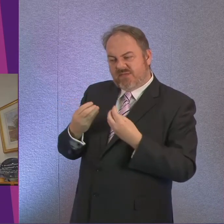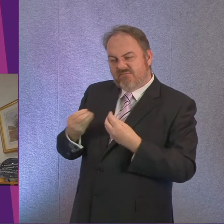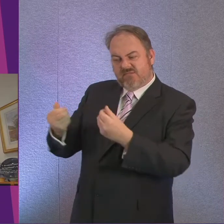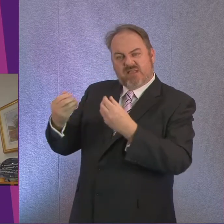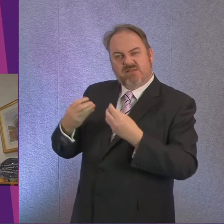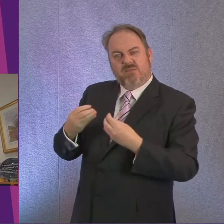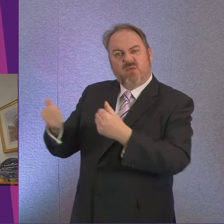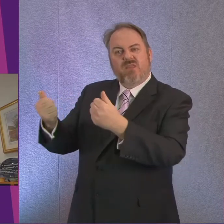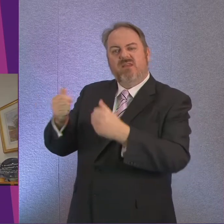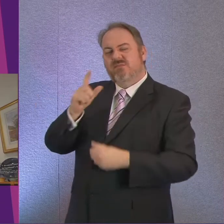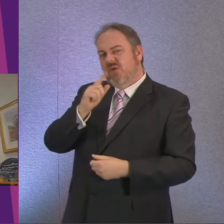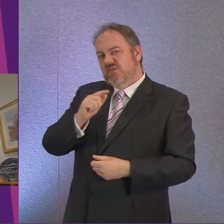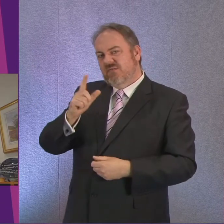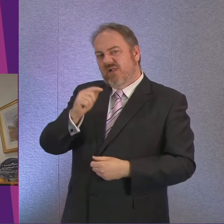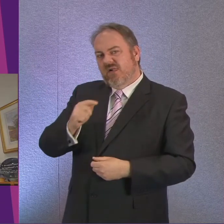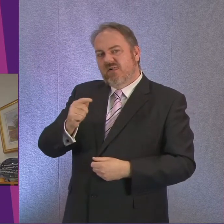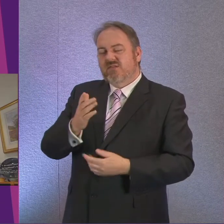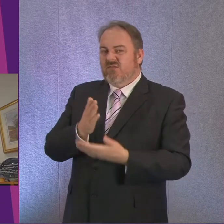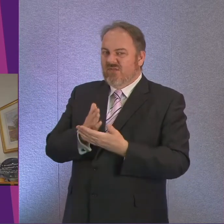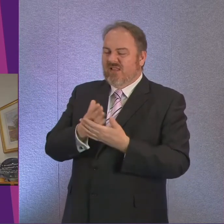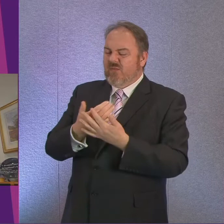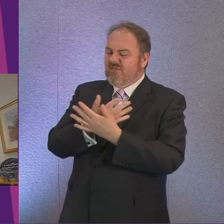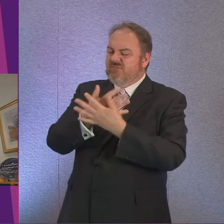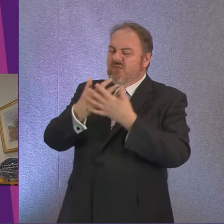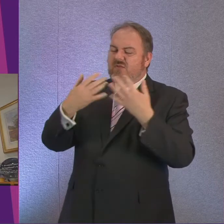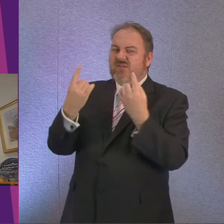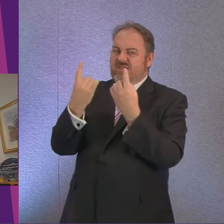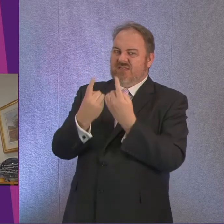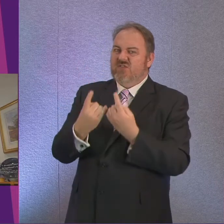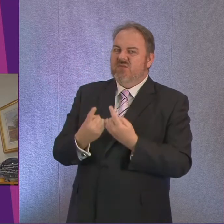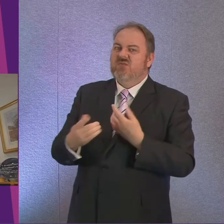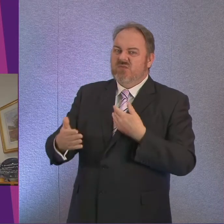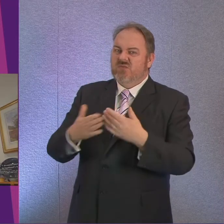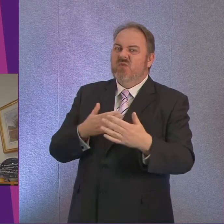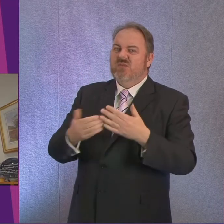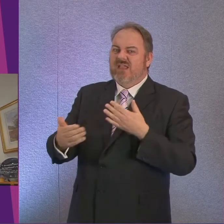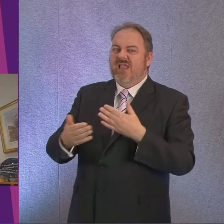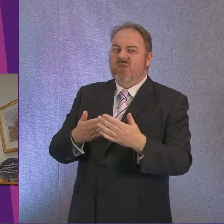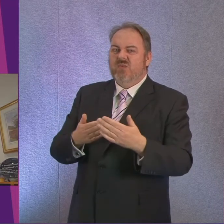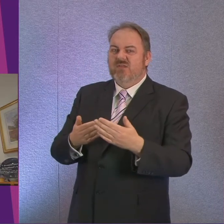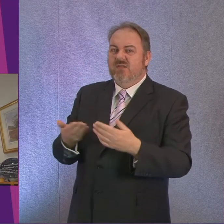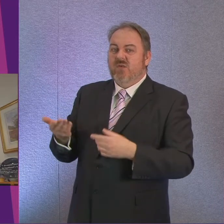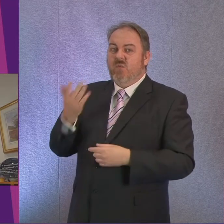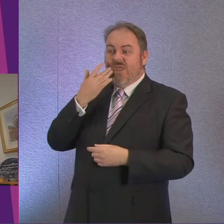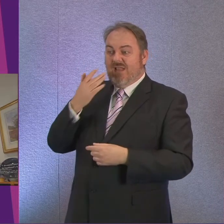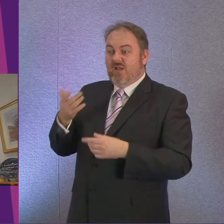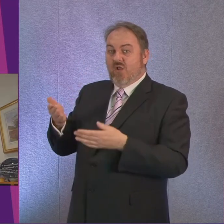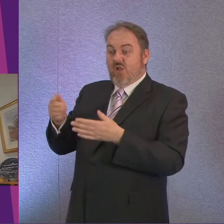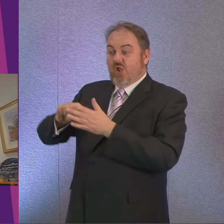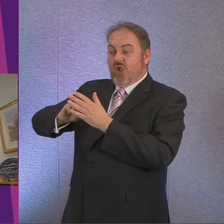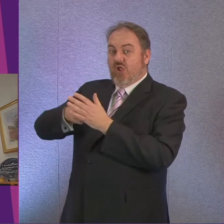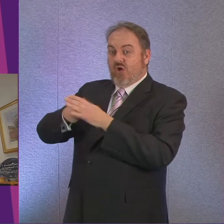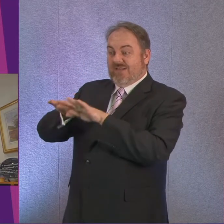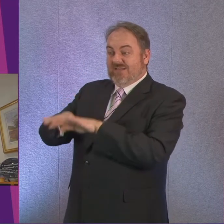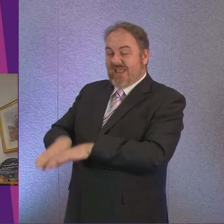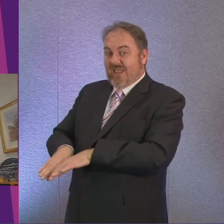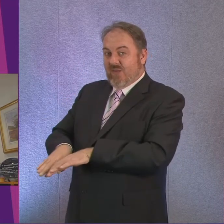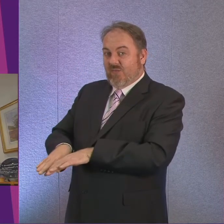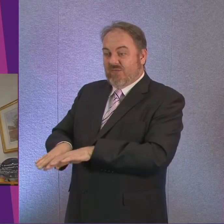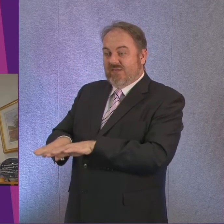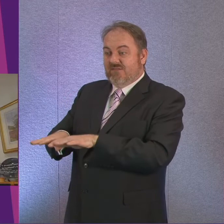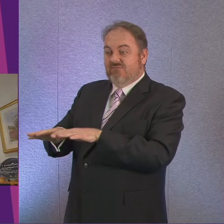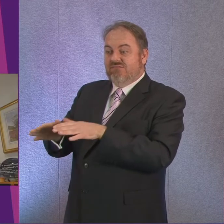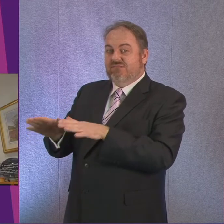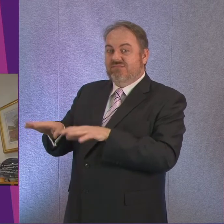issues that we have to resolve as part of moving away from the lockdown situation that we are currently in, to make